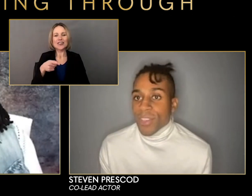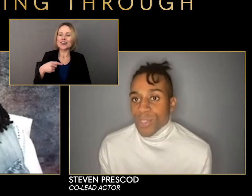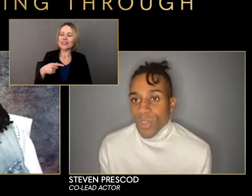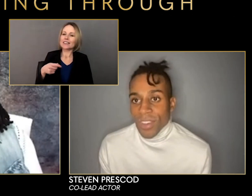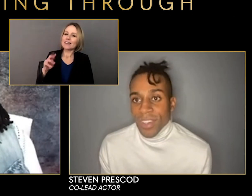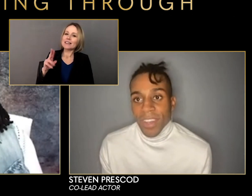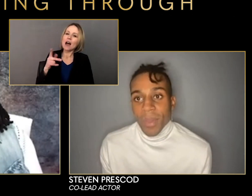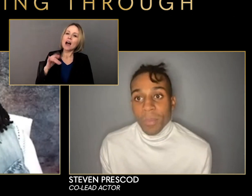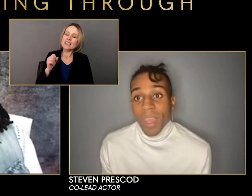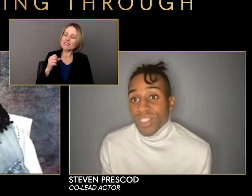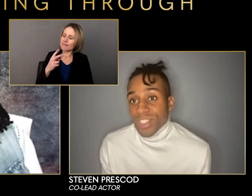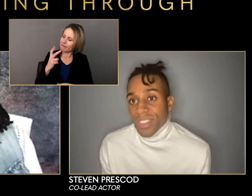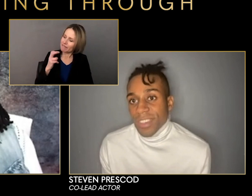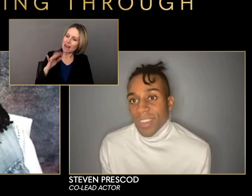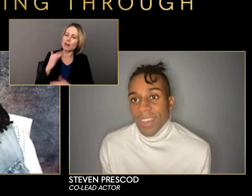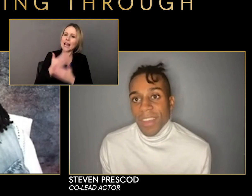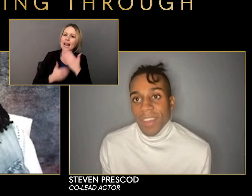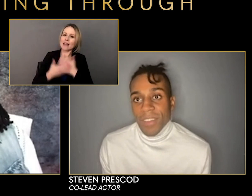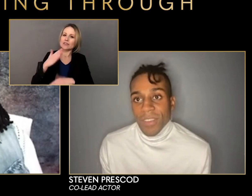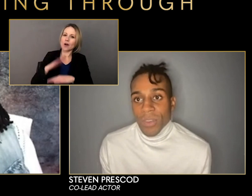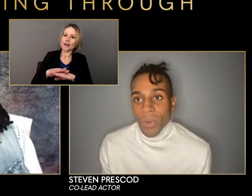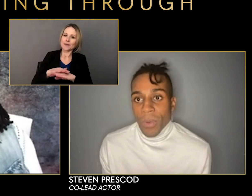very hands-on, patient,